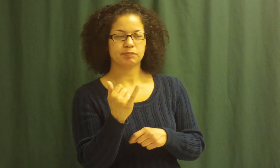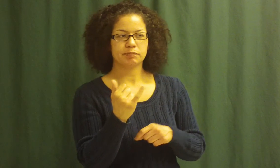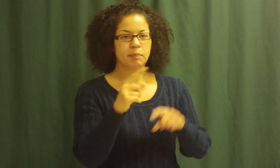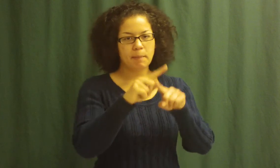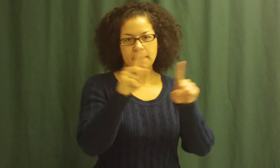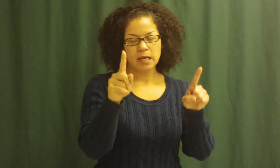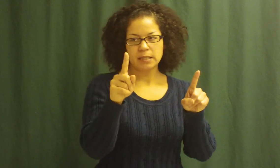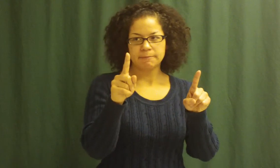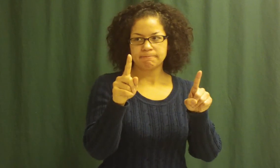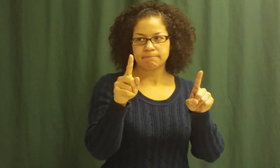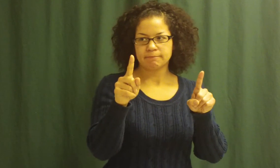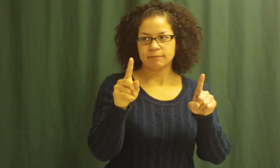accept these values.